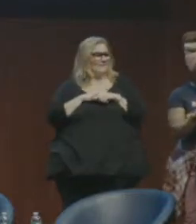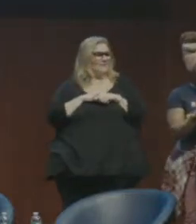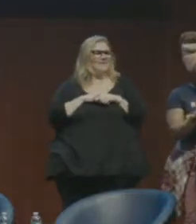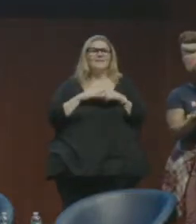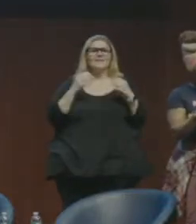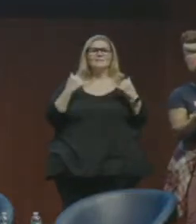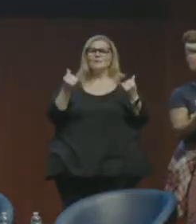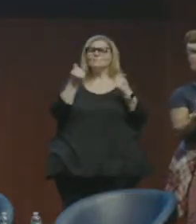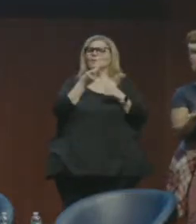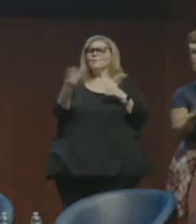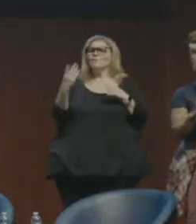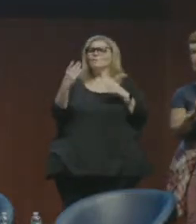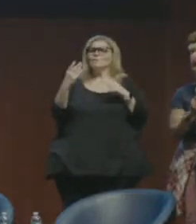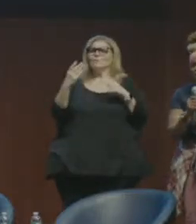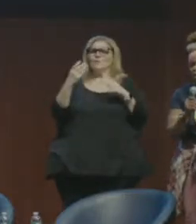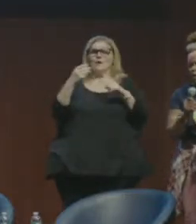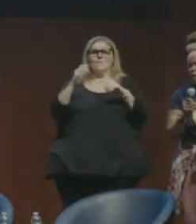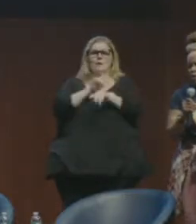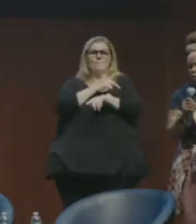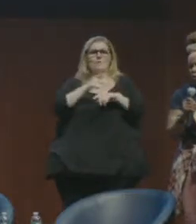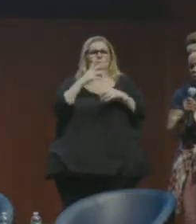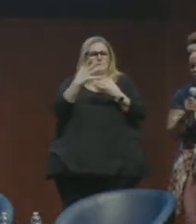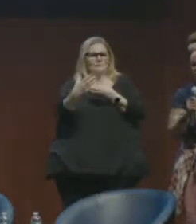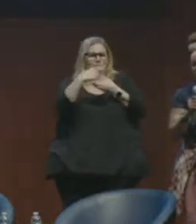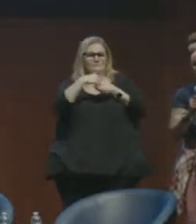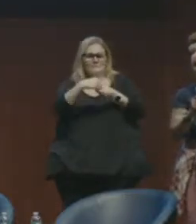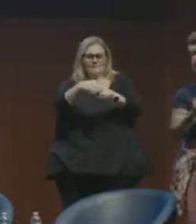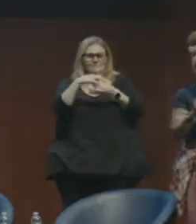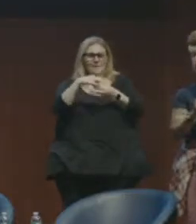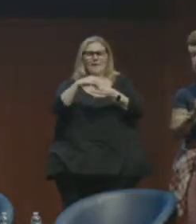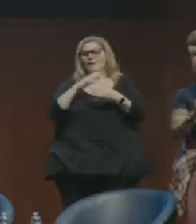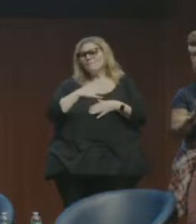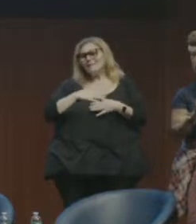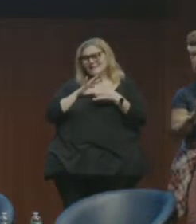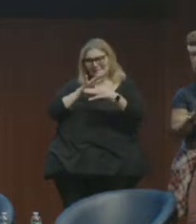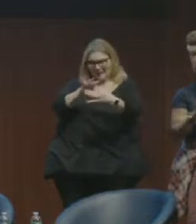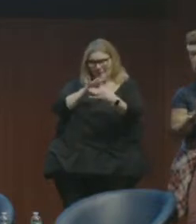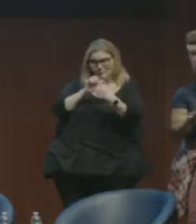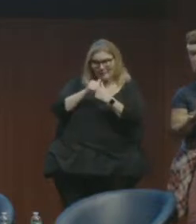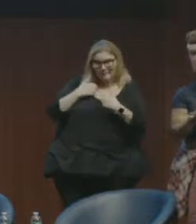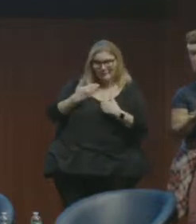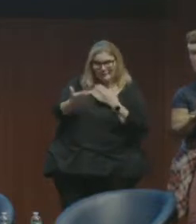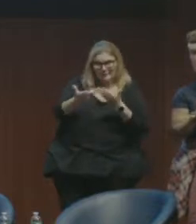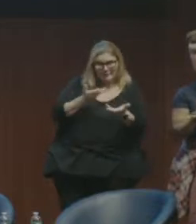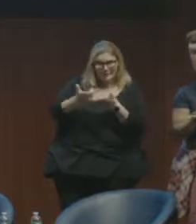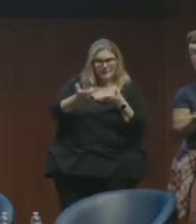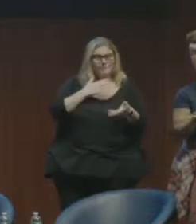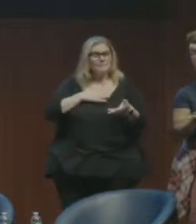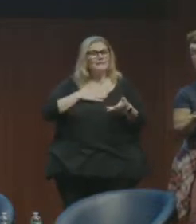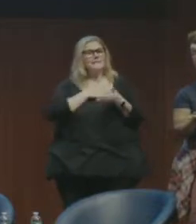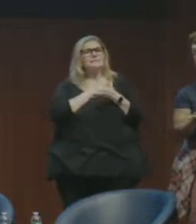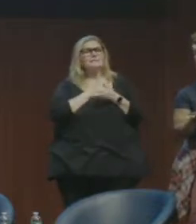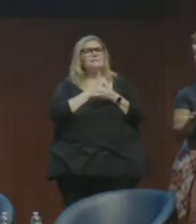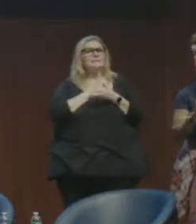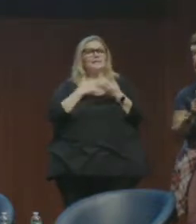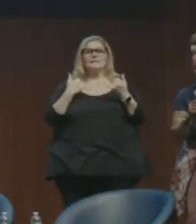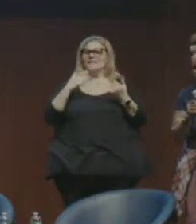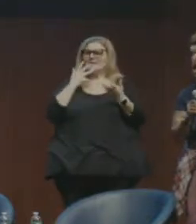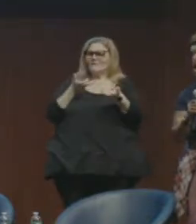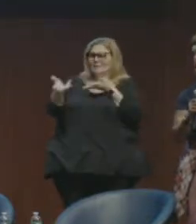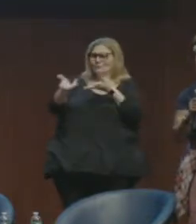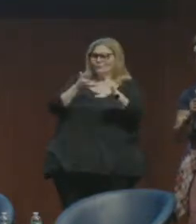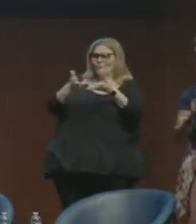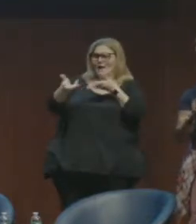I'm gonna do a couple of pieces of poem, just to engage you. And please engage me. And let's have an